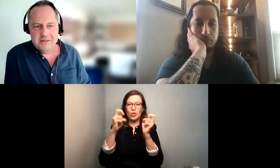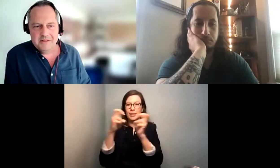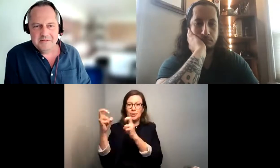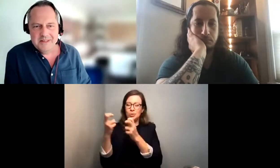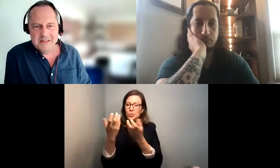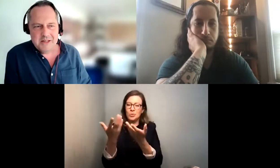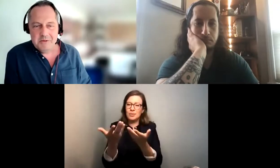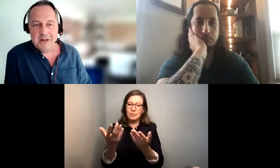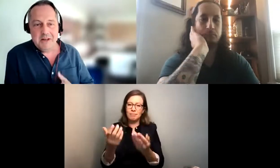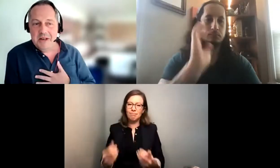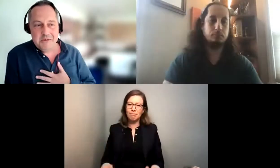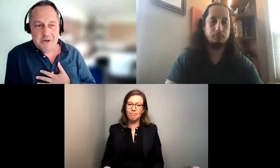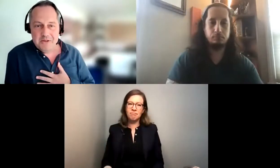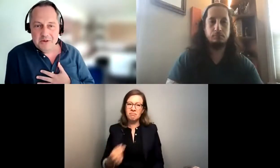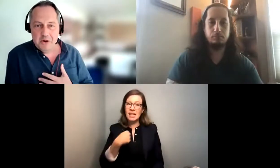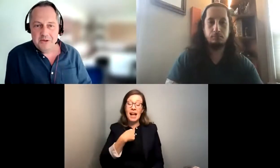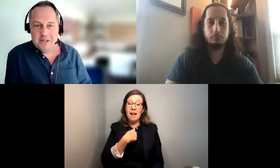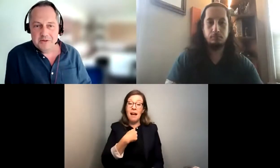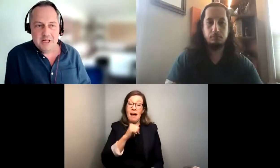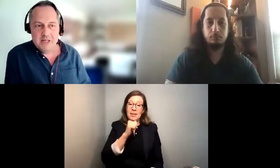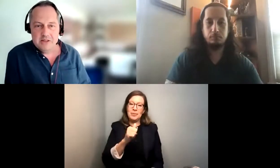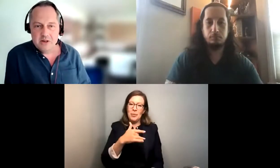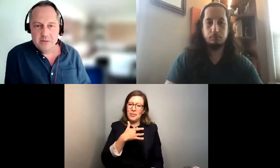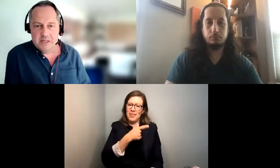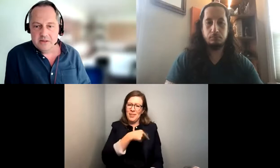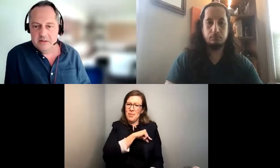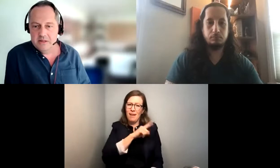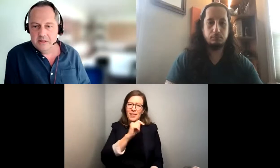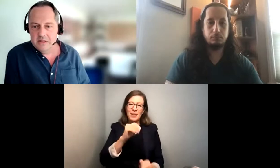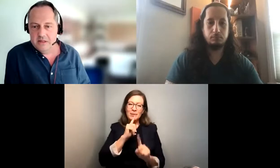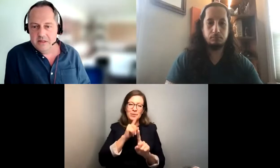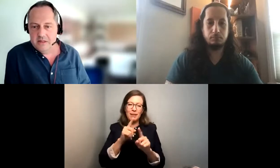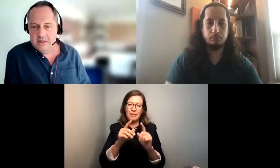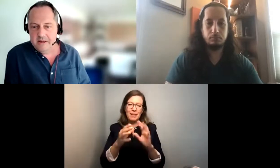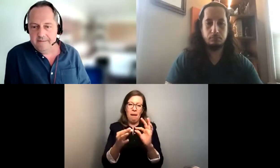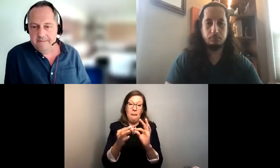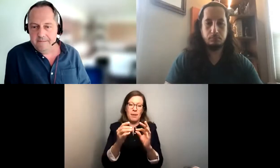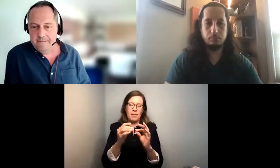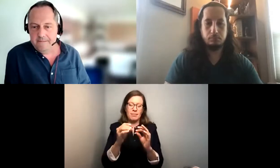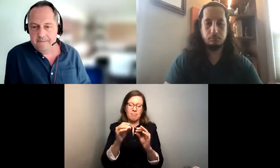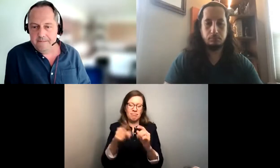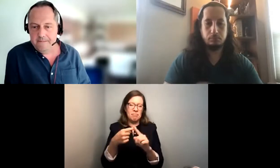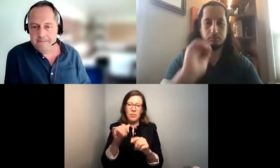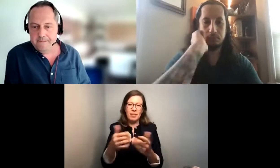that I don't really feel qualified to really sort of comment on.